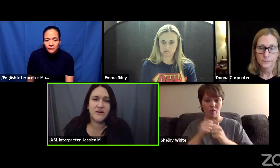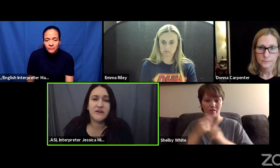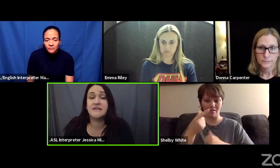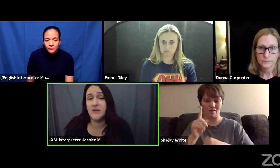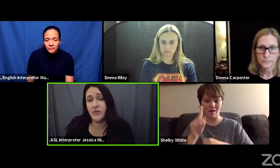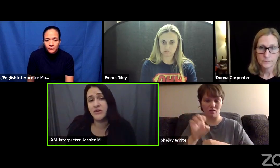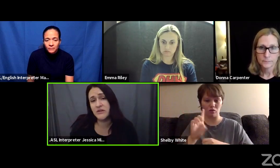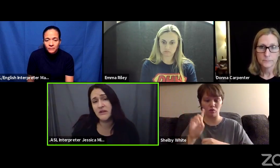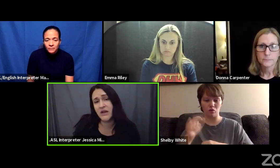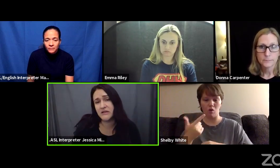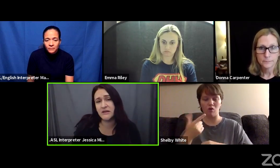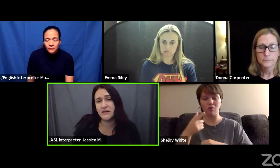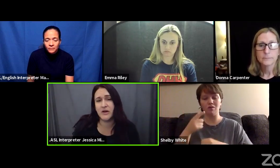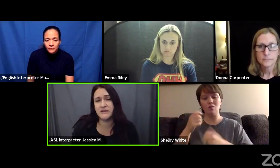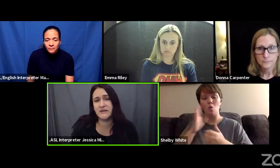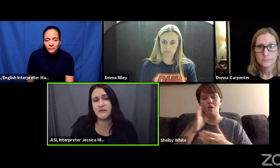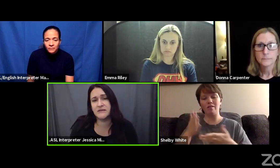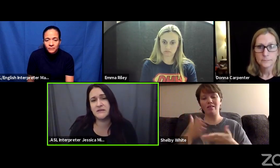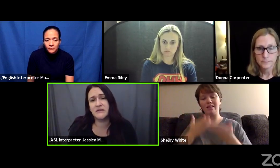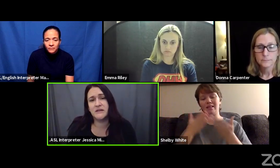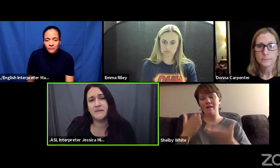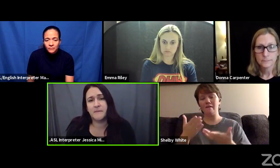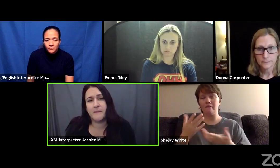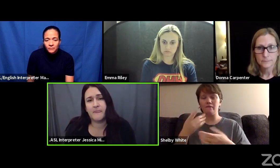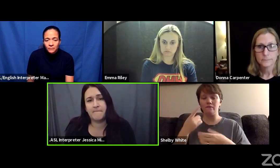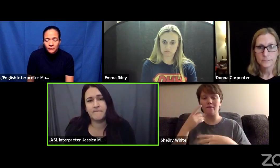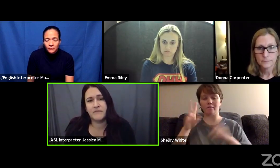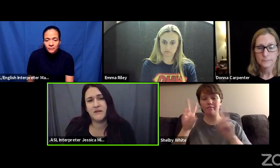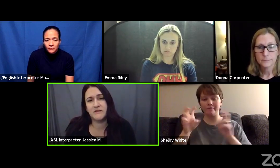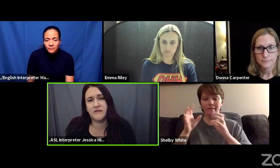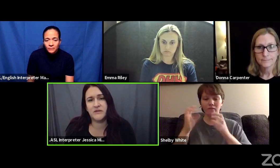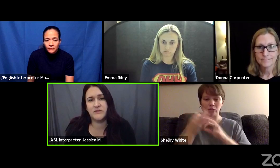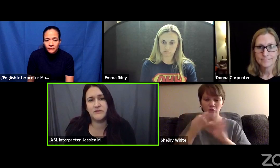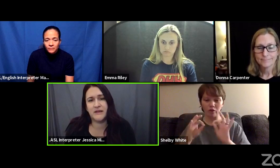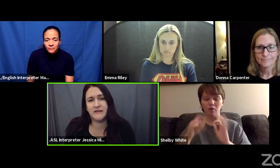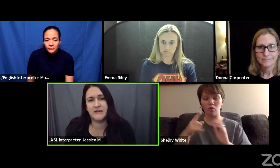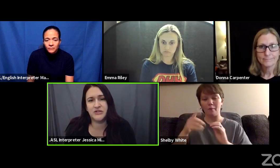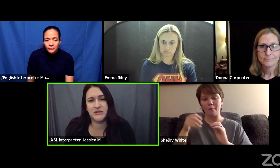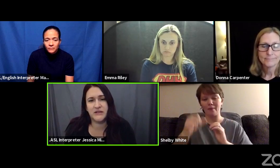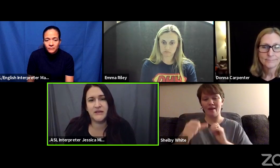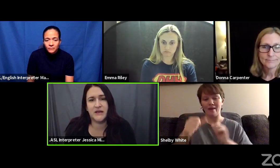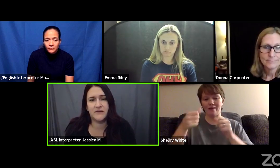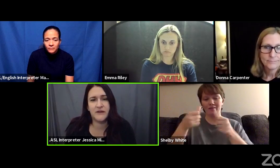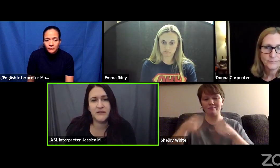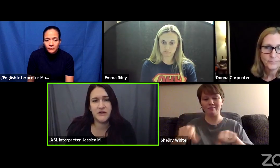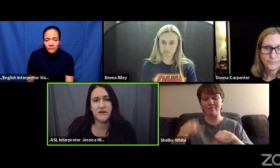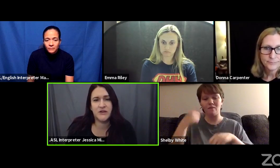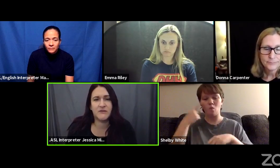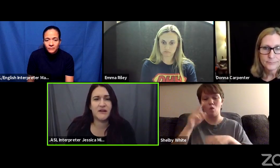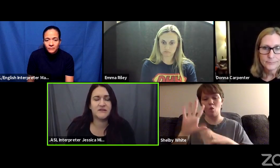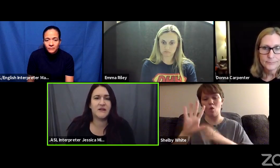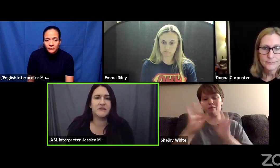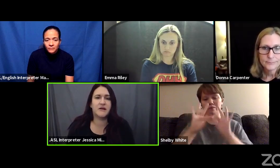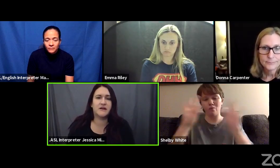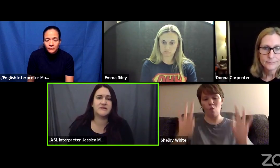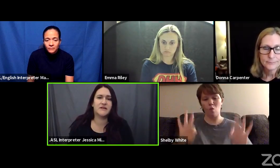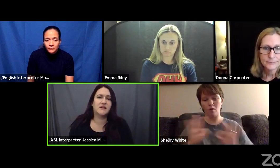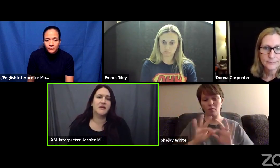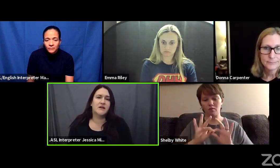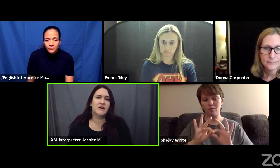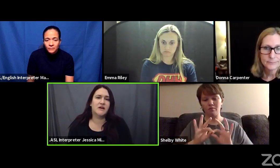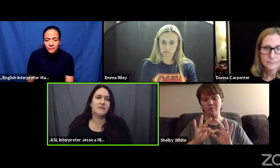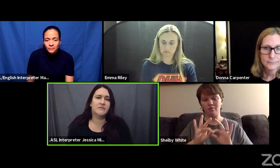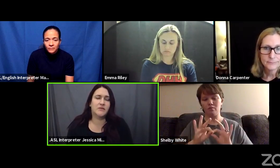first way is very similar to the guide dog process. They'll give you like essentially a free dog. You might have to pay a